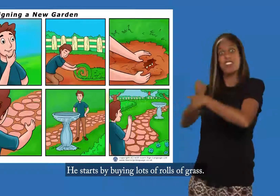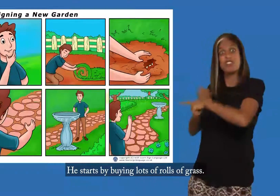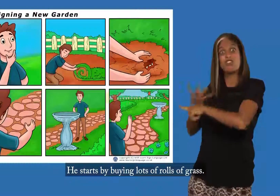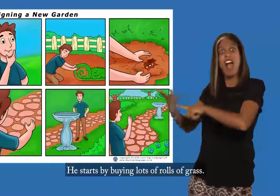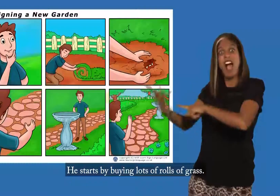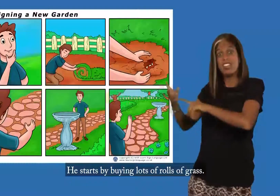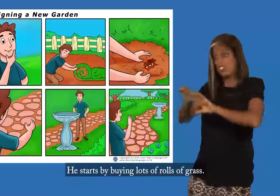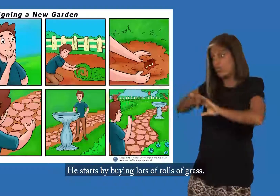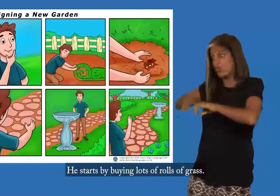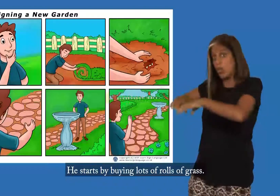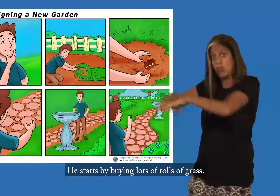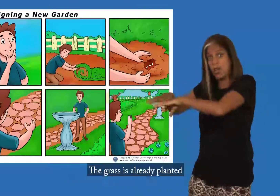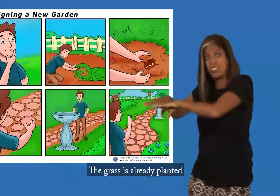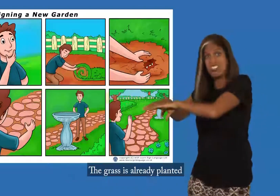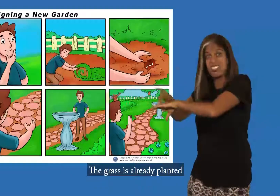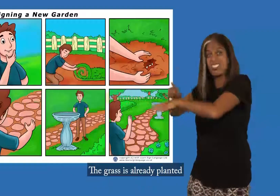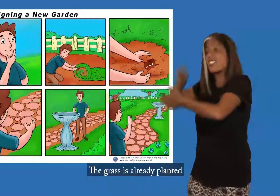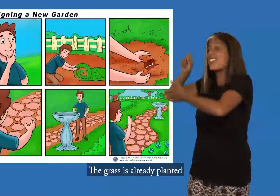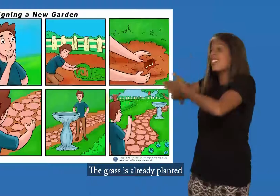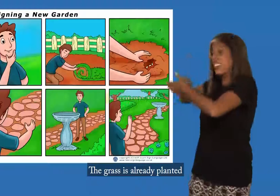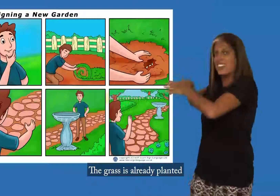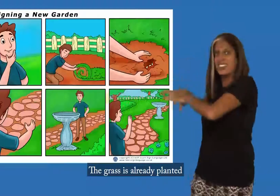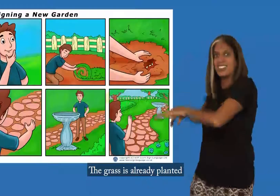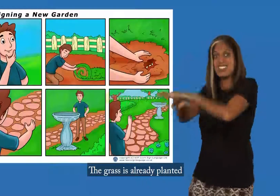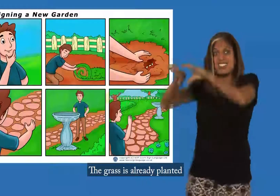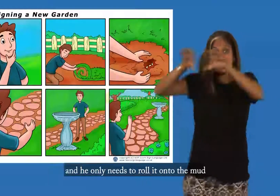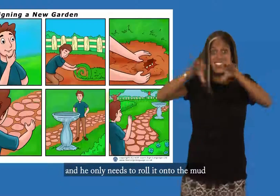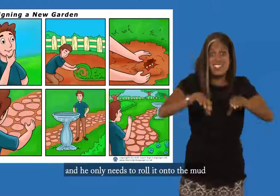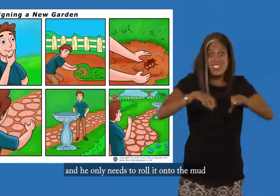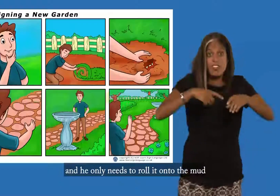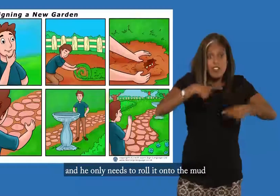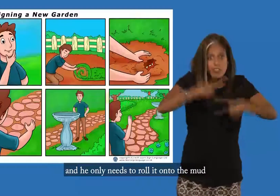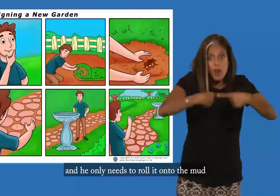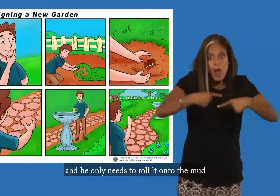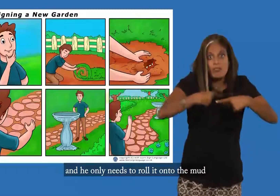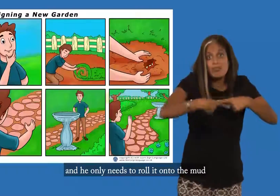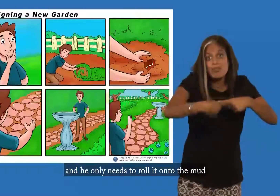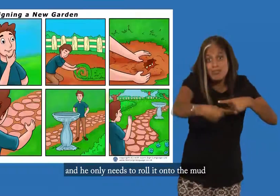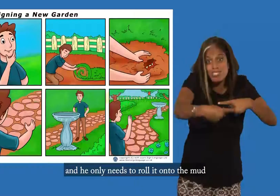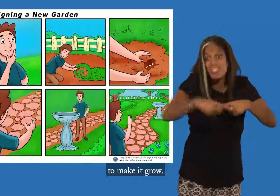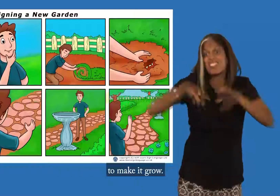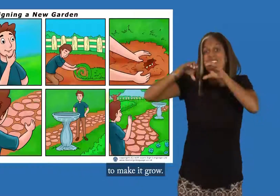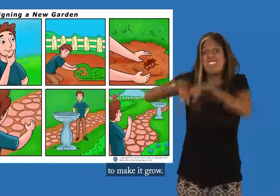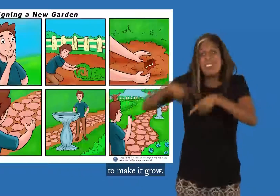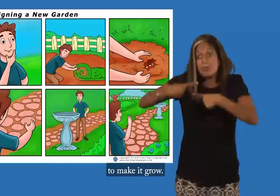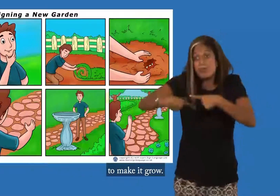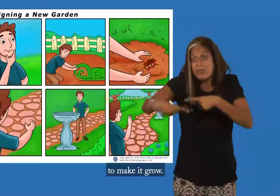grass. The grass is already planted and he only needs to roll it onto the mud to make it grow.